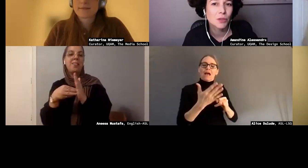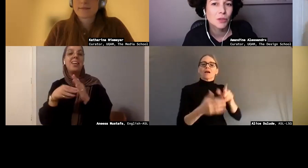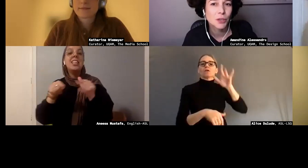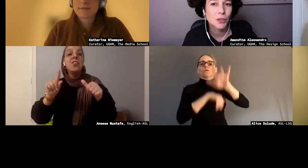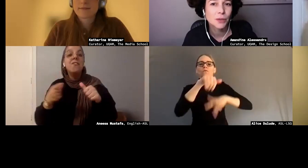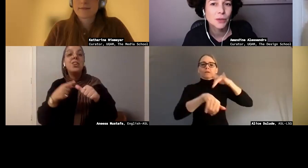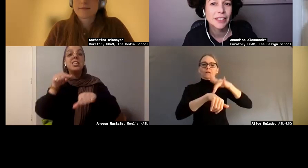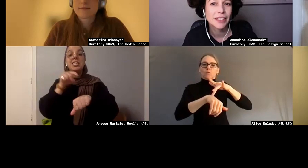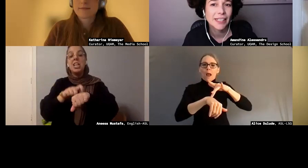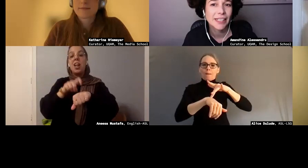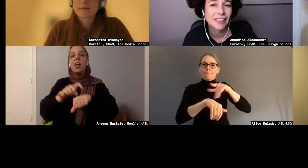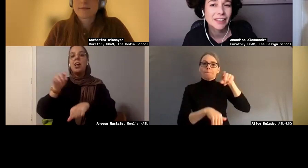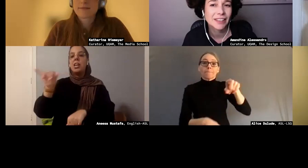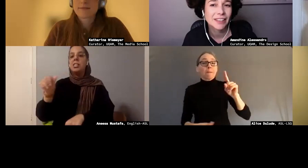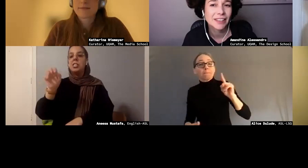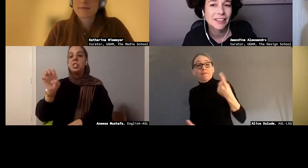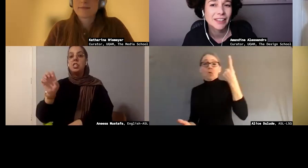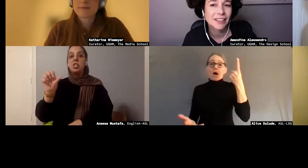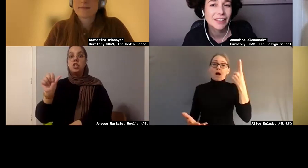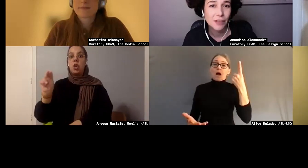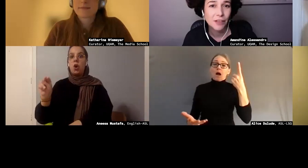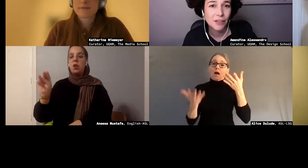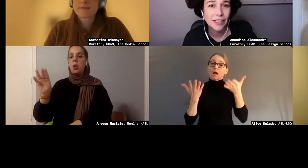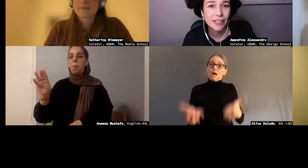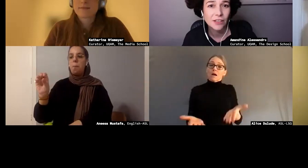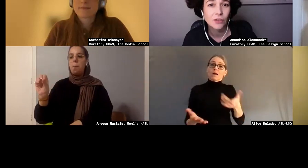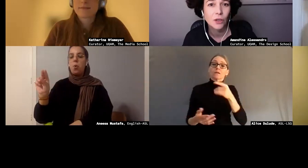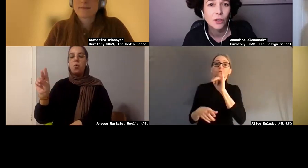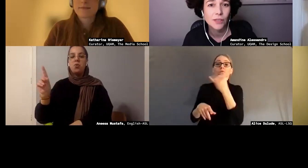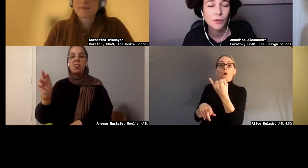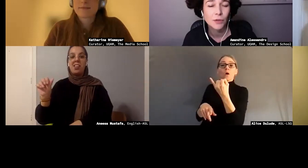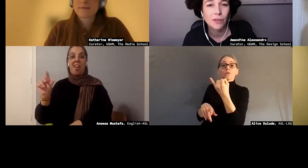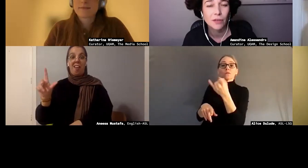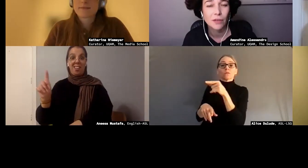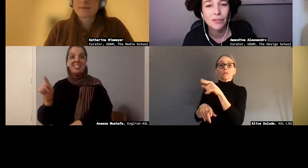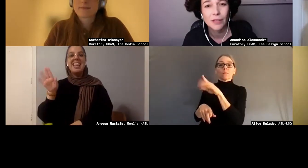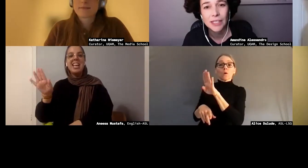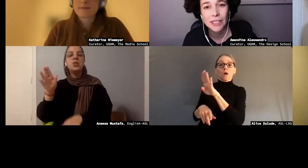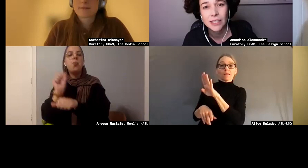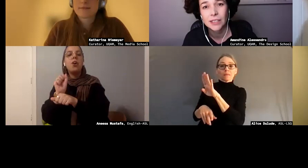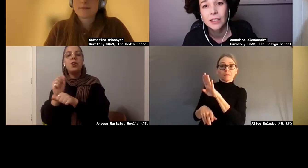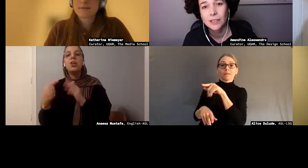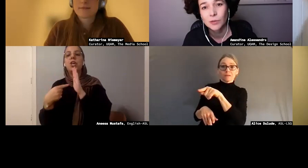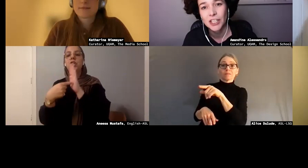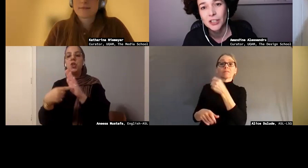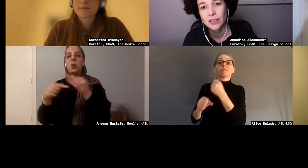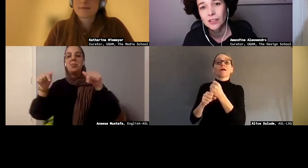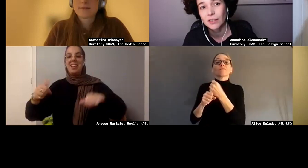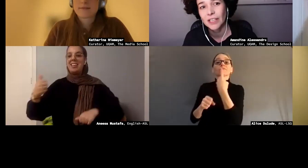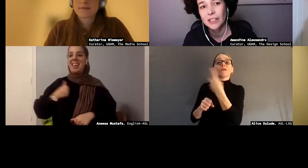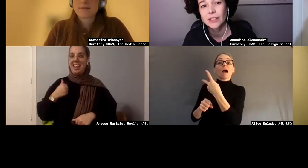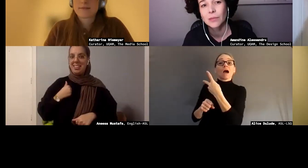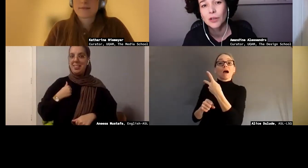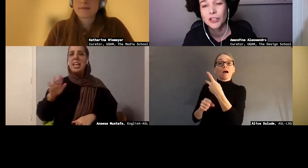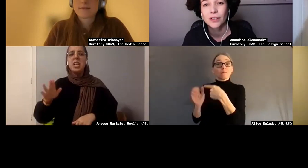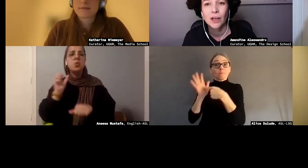were shown in Canada. His images, as well as his thinkings on the concept of virality, simulation, surveillance,